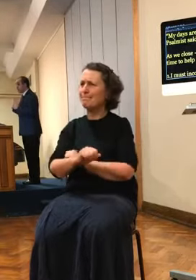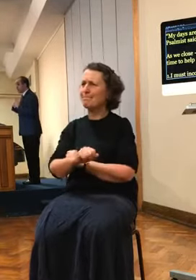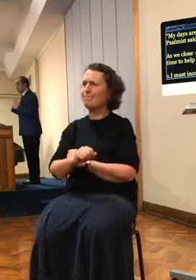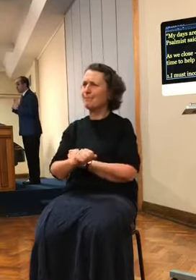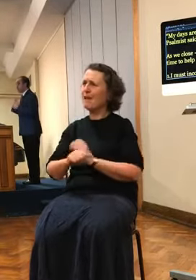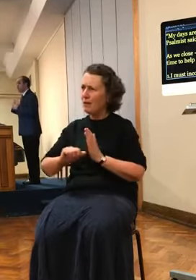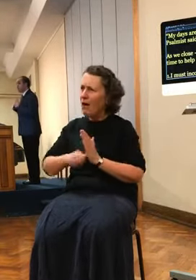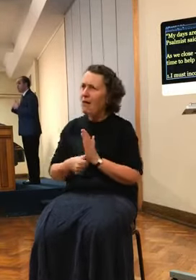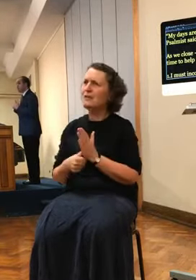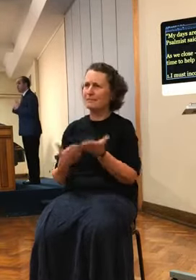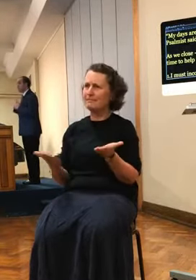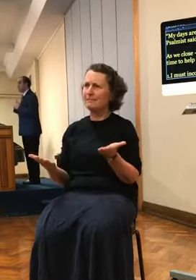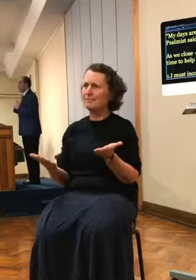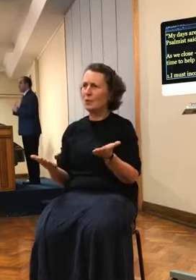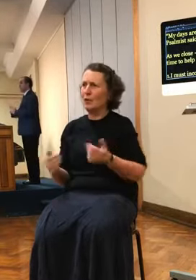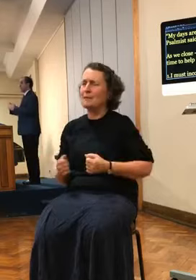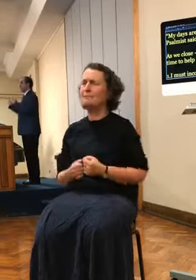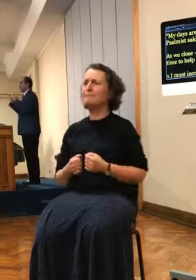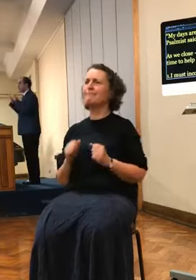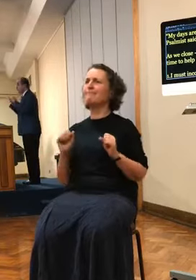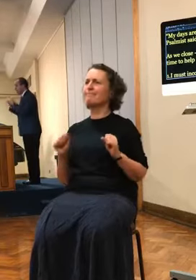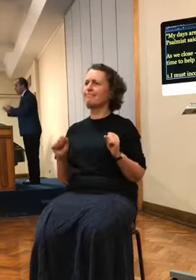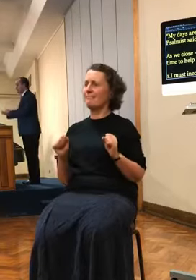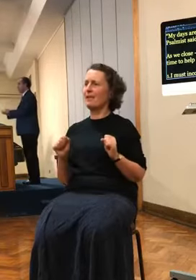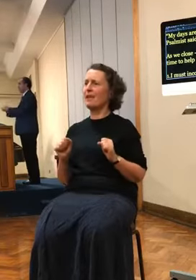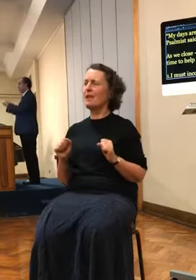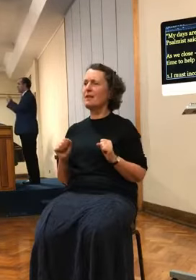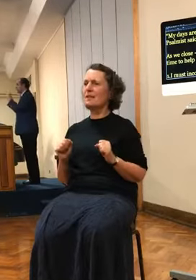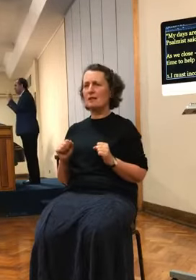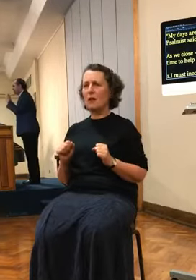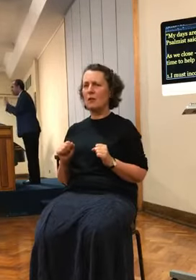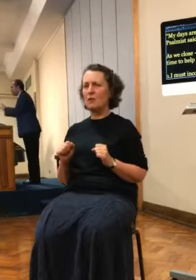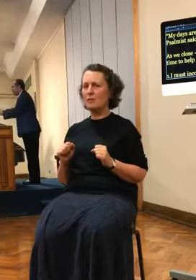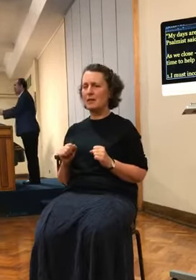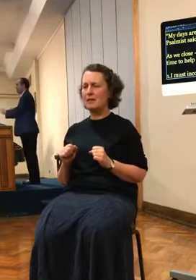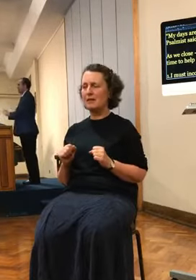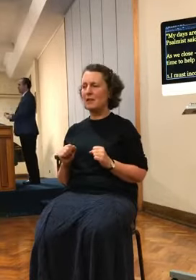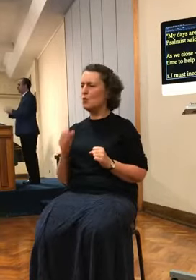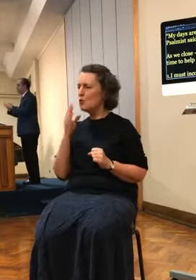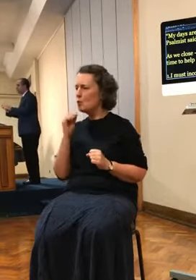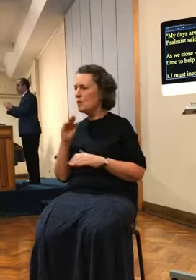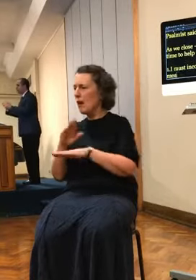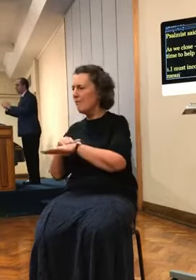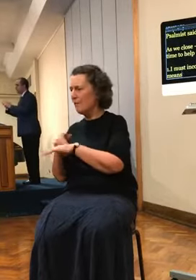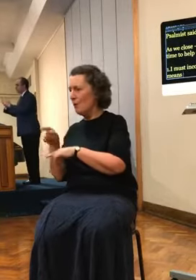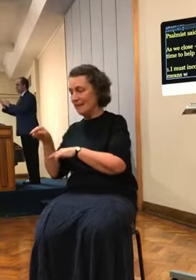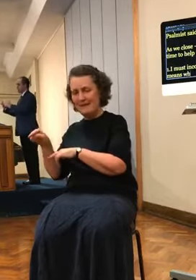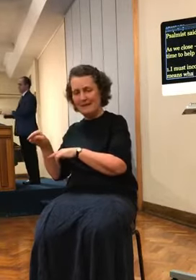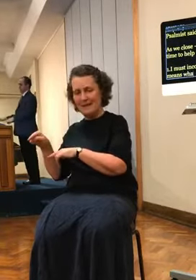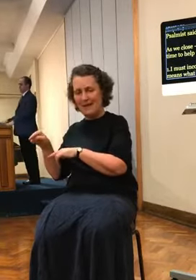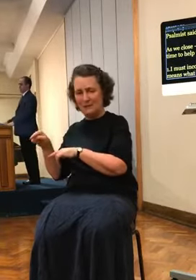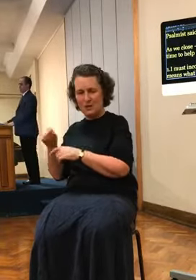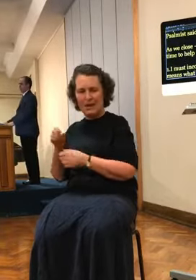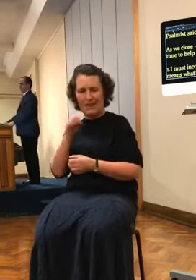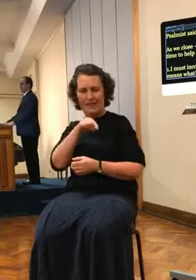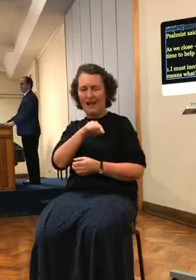inconvenience ourselves, which means that a sacrifice is required if you want to redeem the